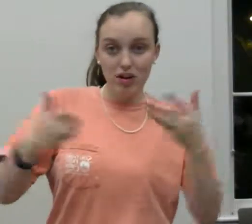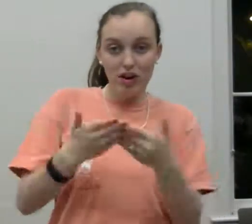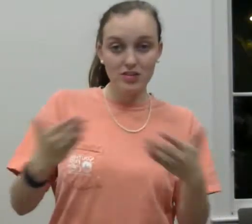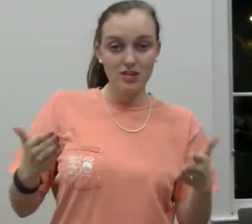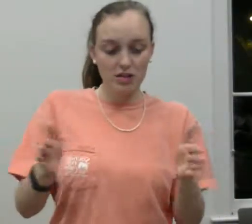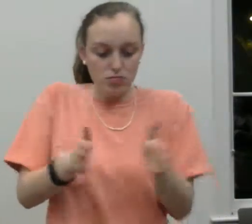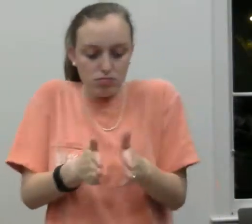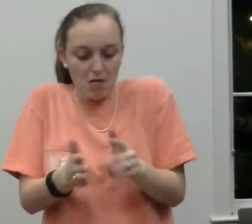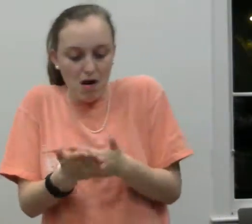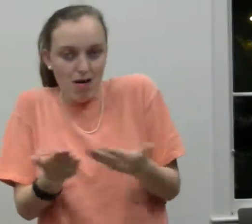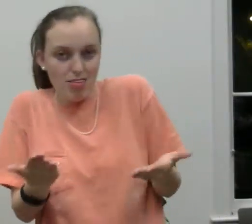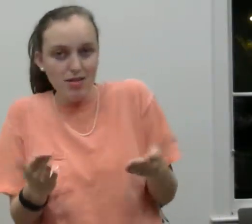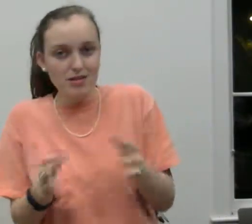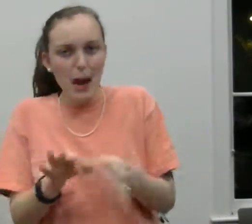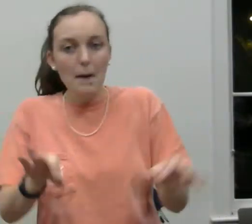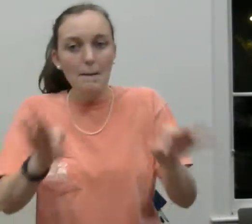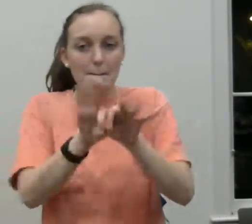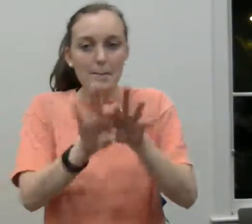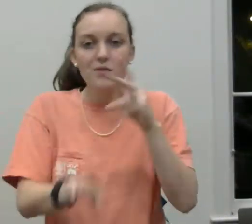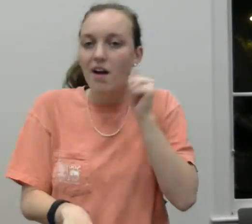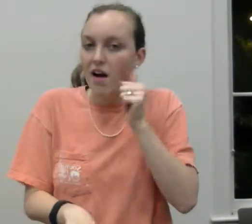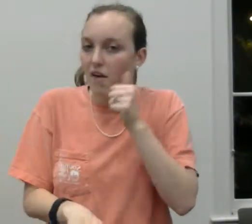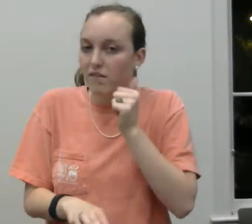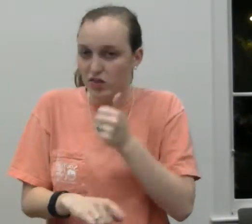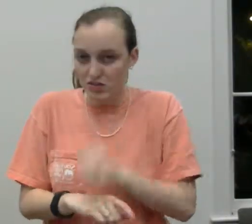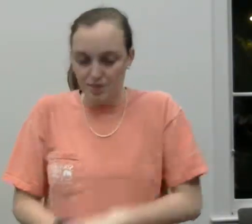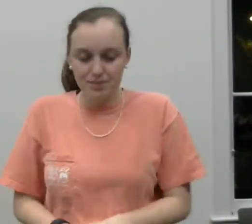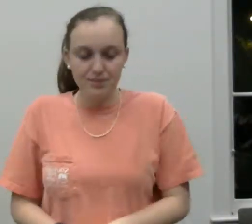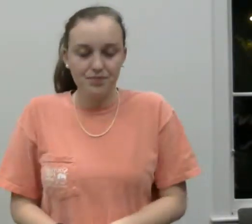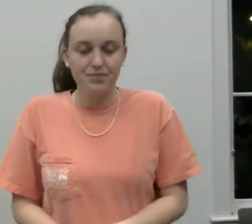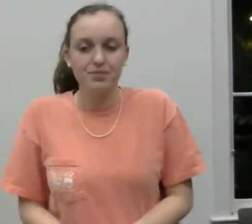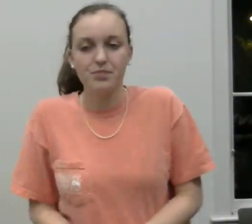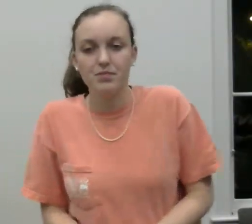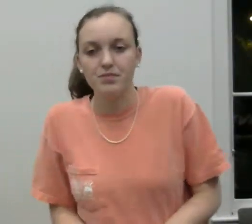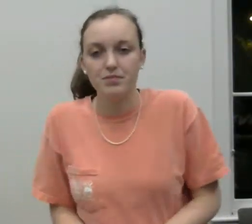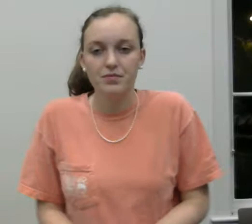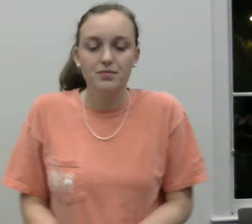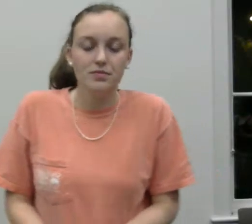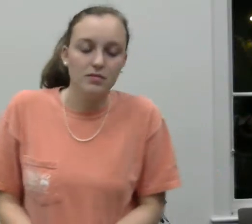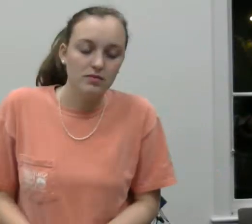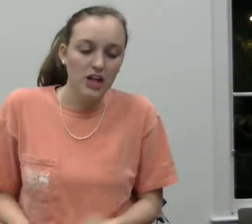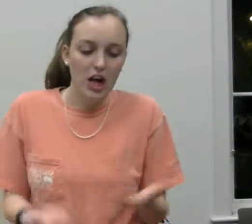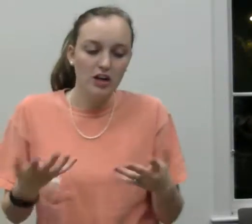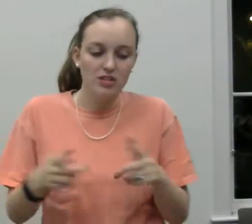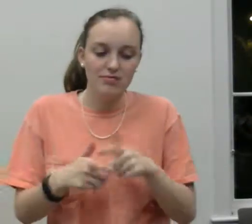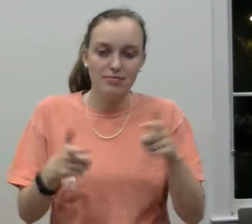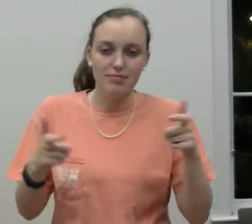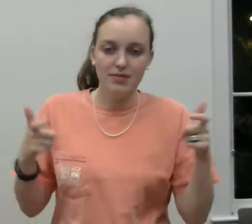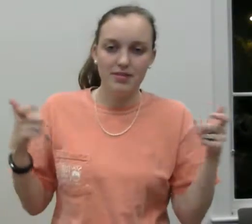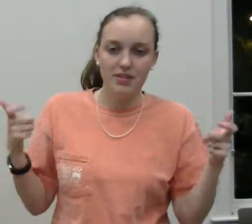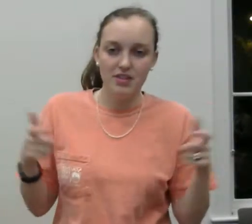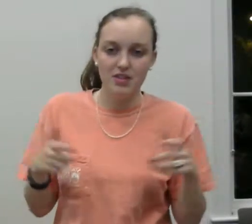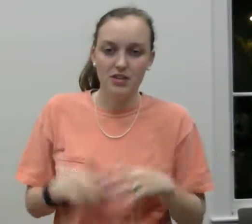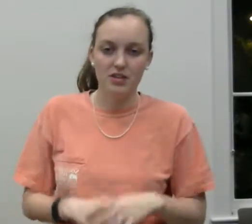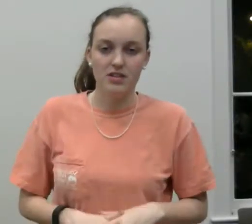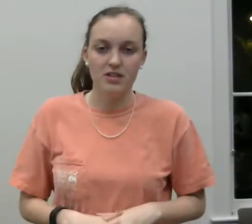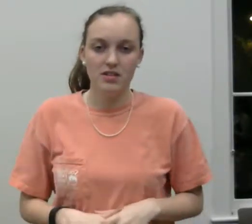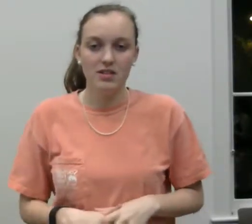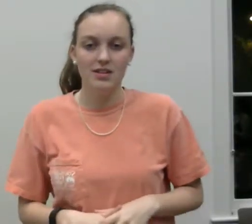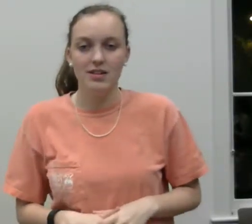also is important for our everyday life, like in terms of antibiotic resistance. Here is a big one. Here is a big one right here, and that is